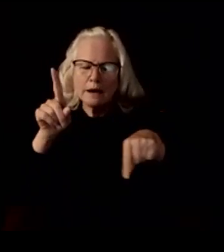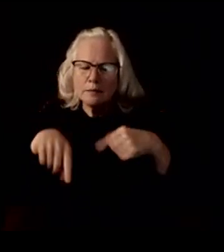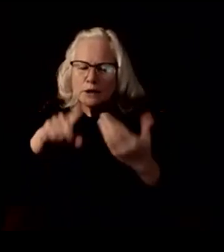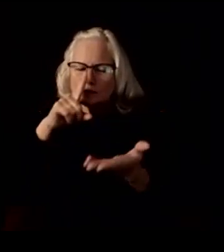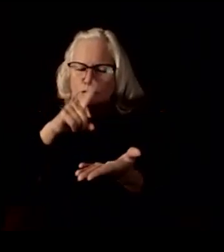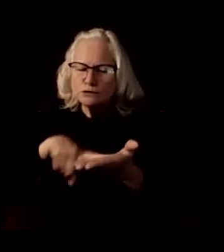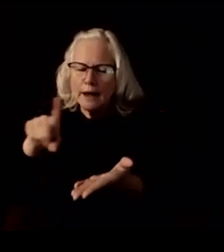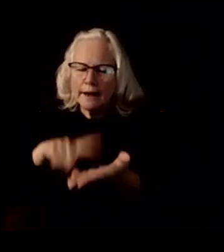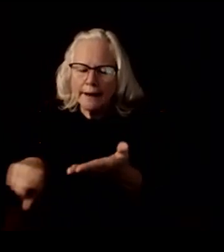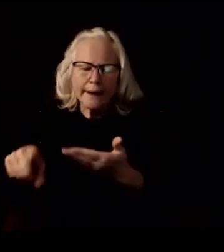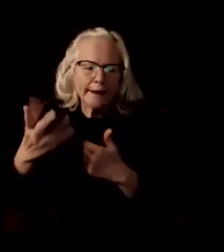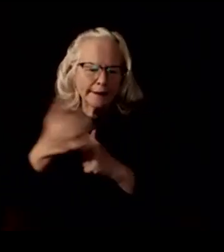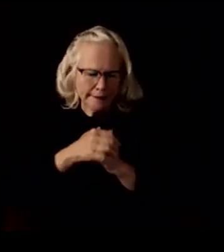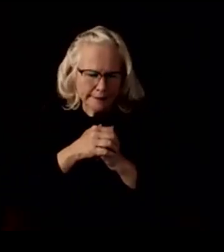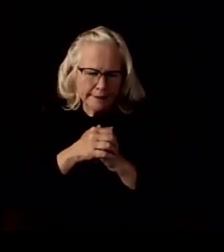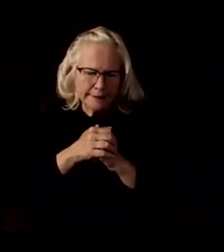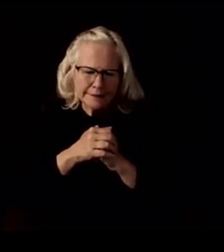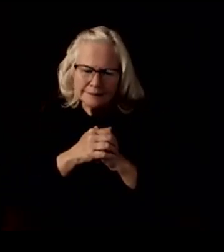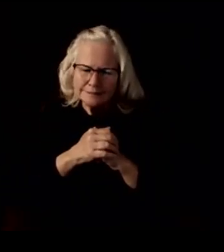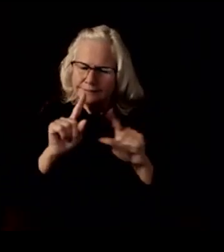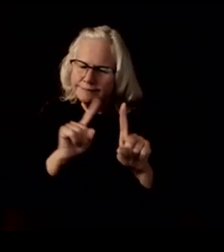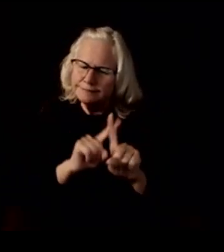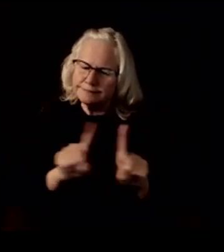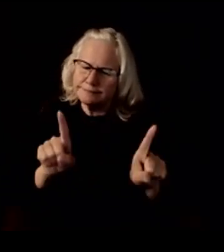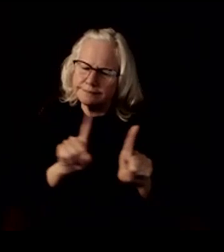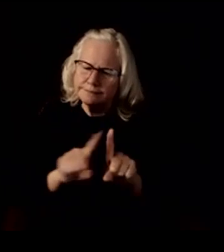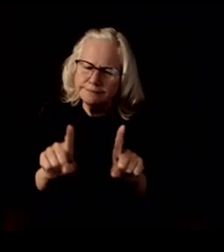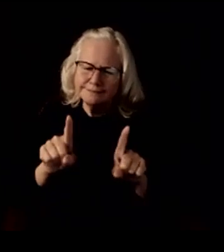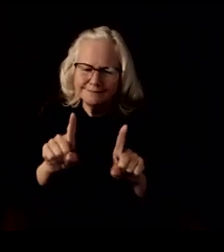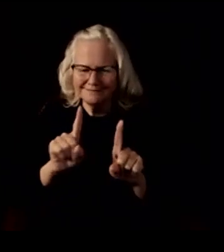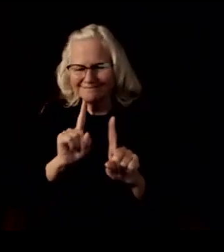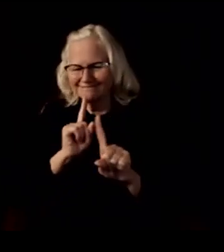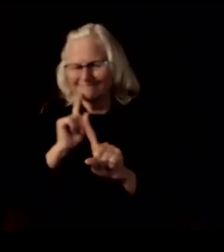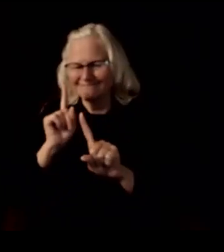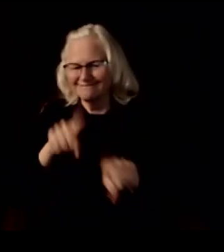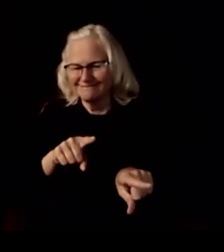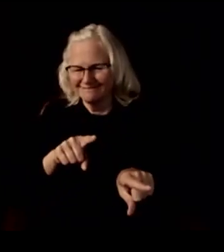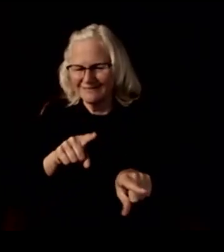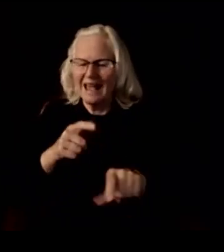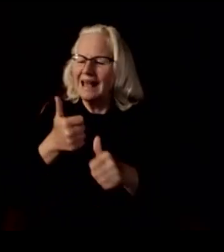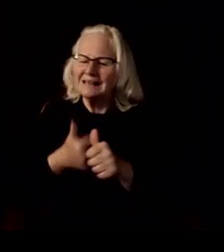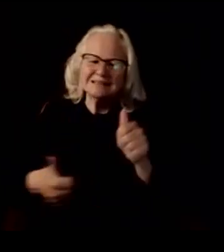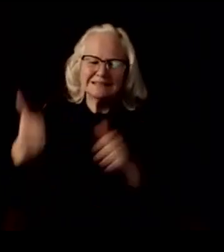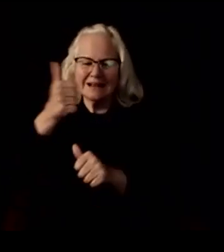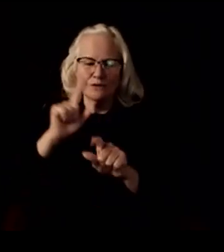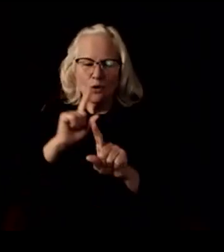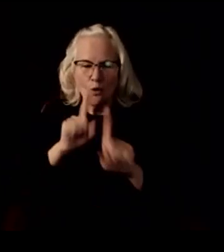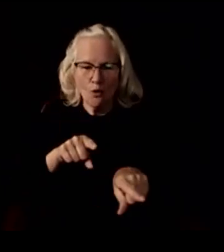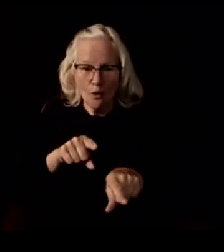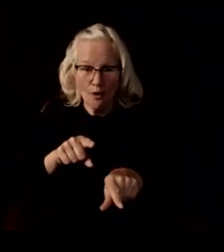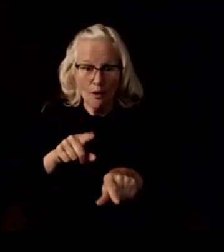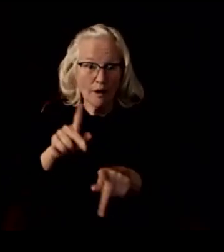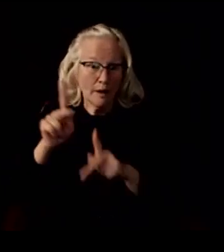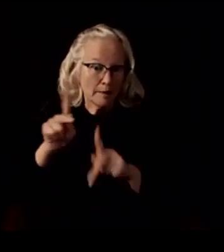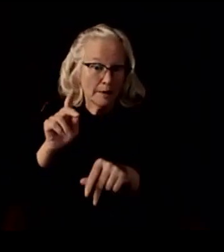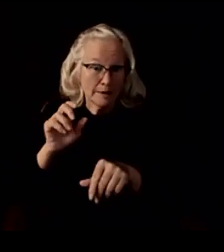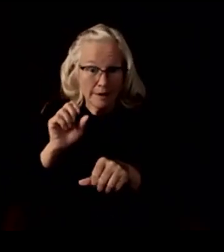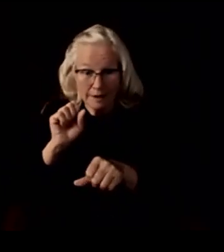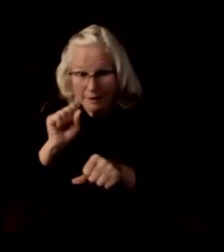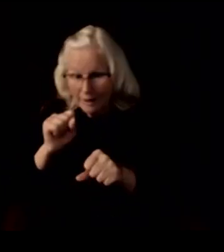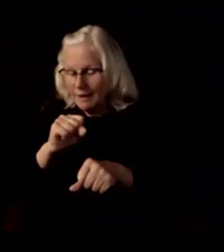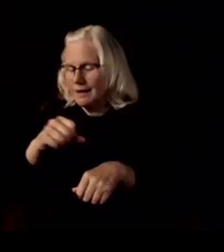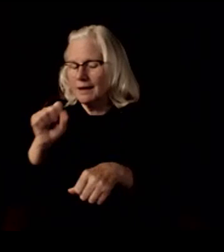various executive orders. So focusing on the executive order that promotes public health and worker safety, all those things.